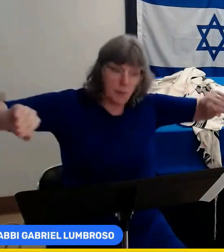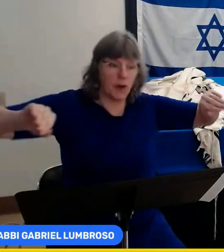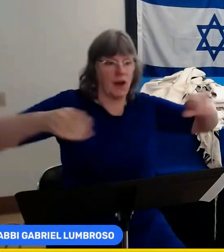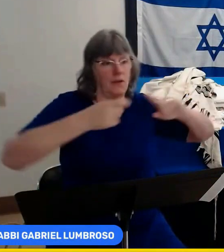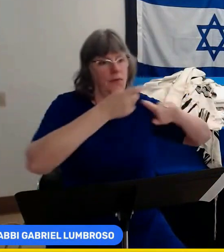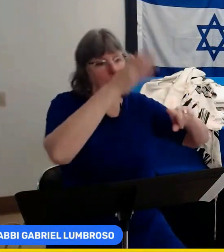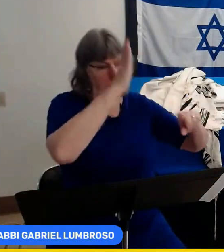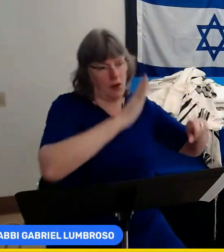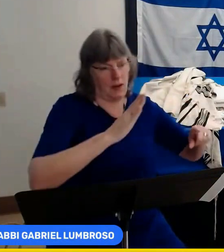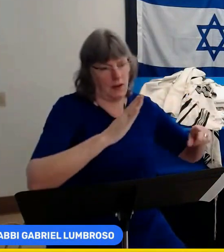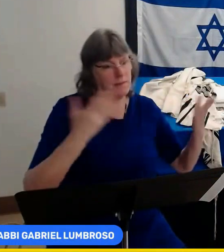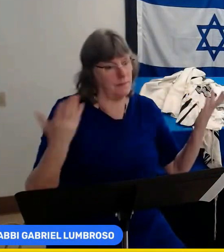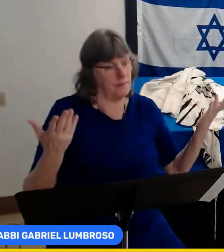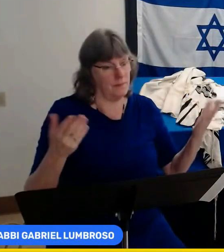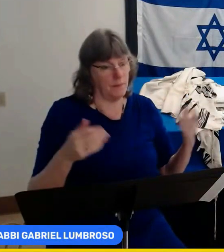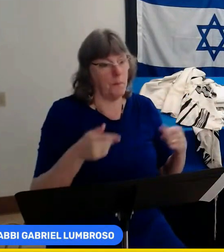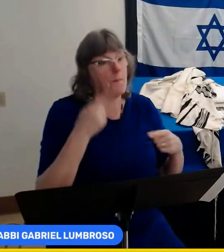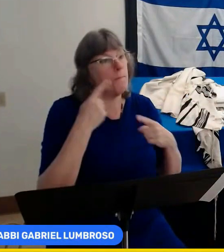Hashem,